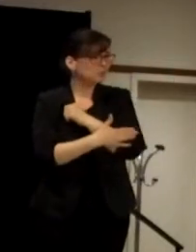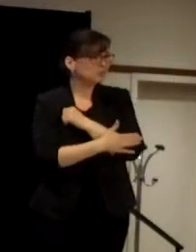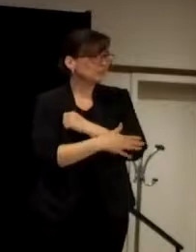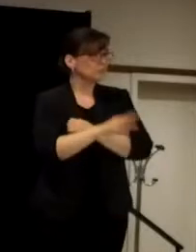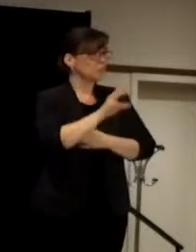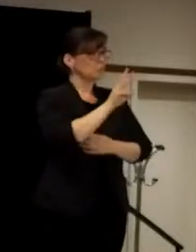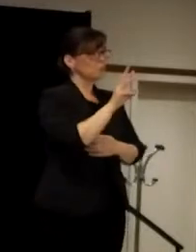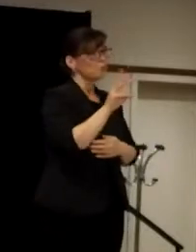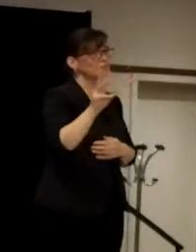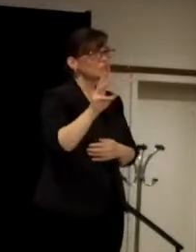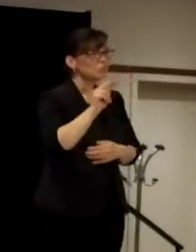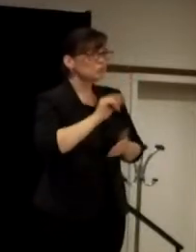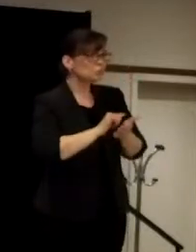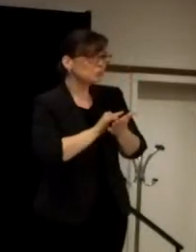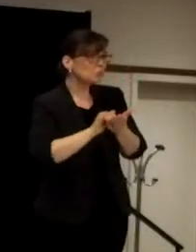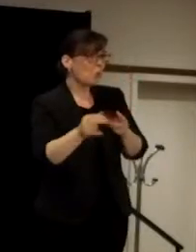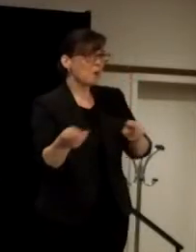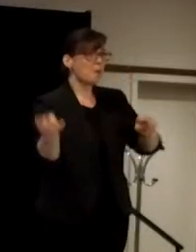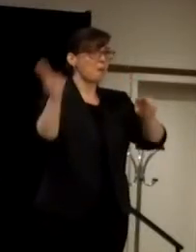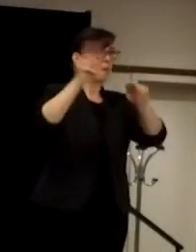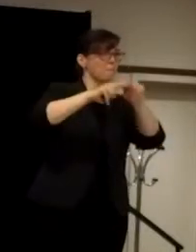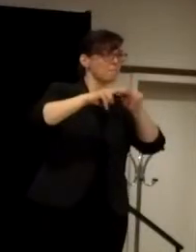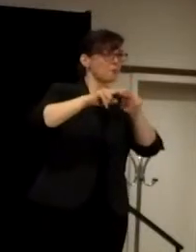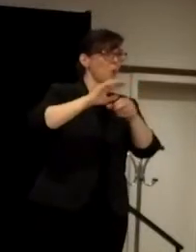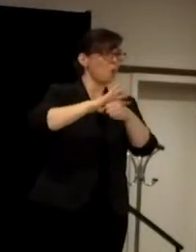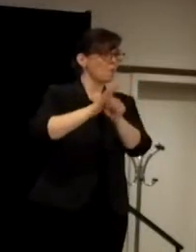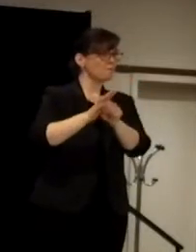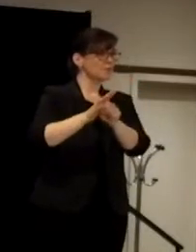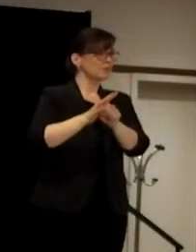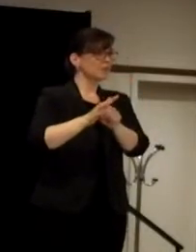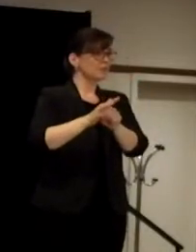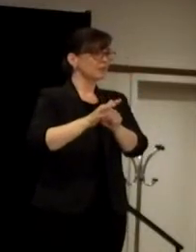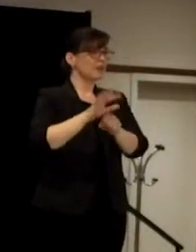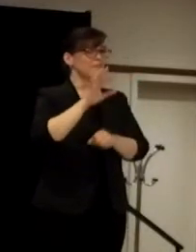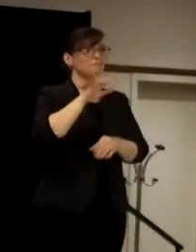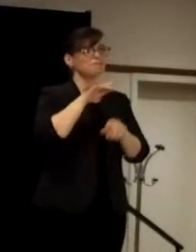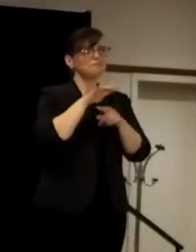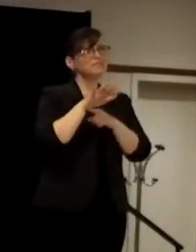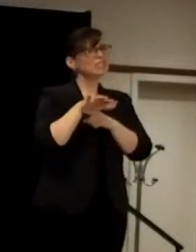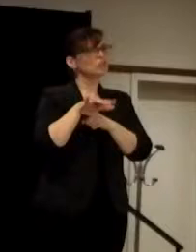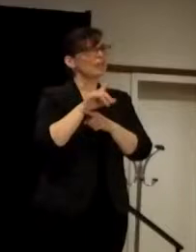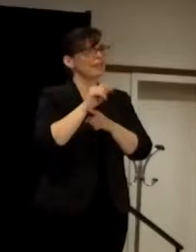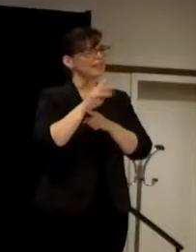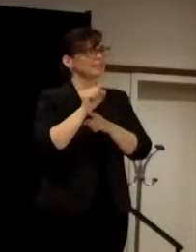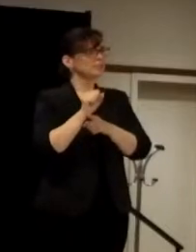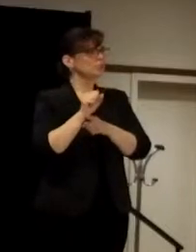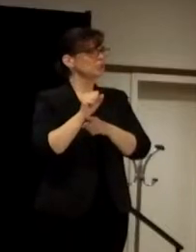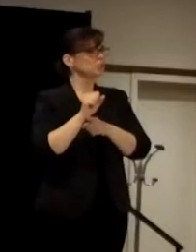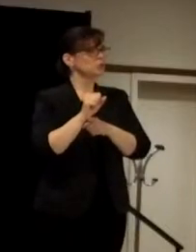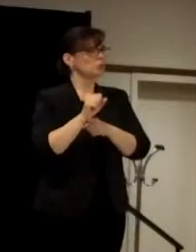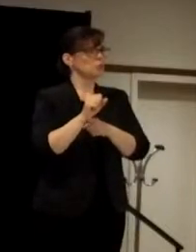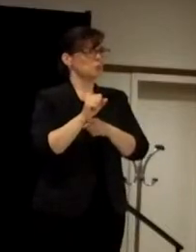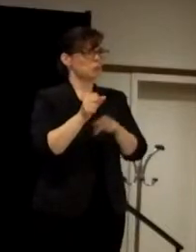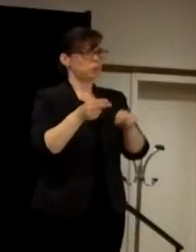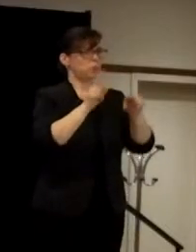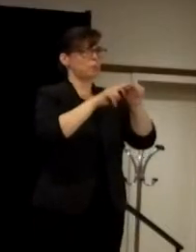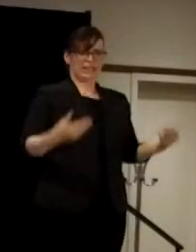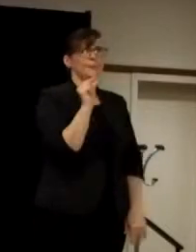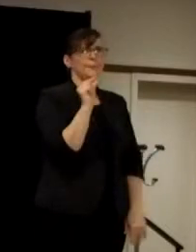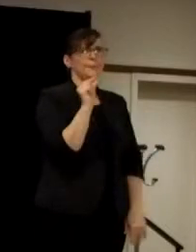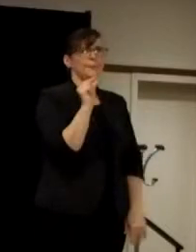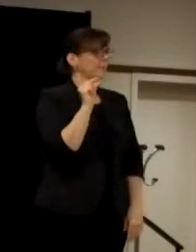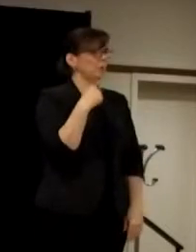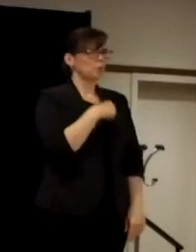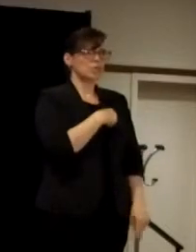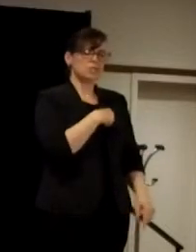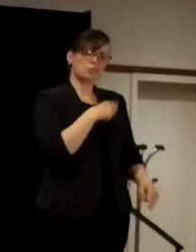wave. Finger Lakes, to a smaller degree, we didn't really get one. We got a little uptick, but I think